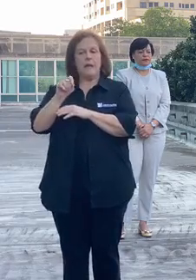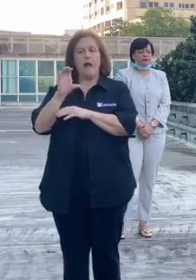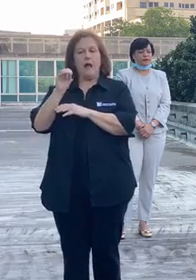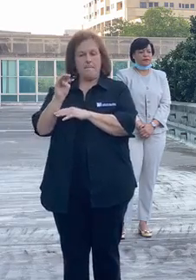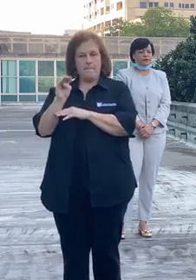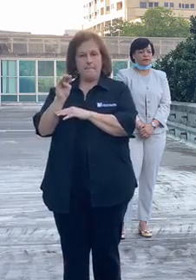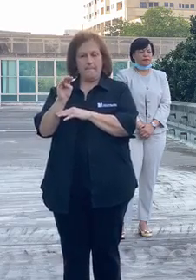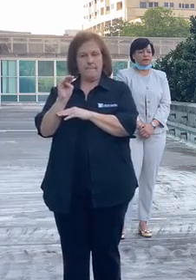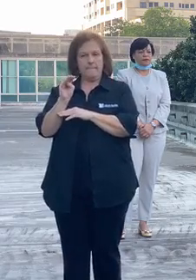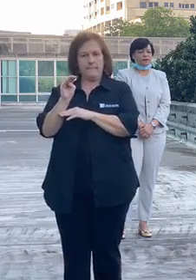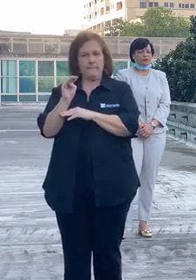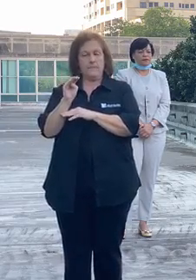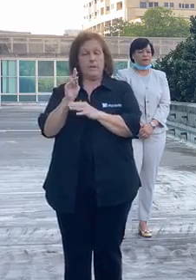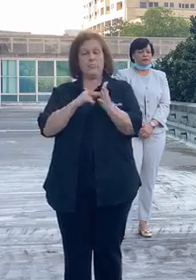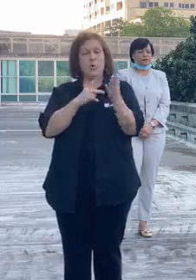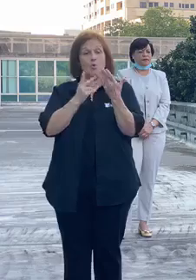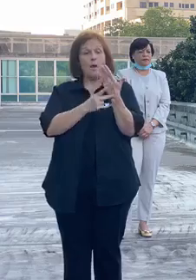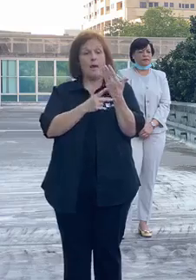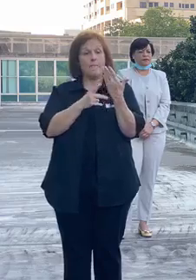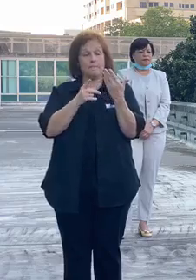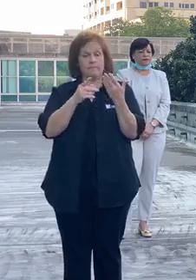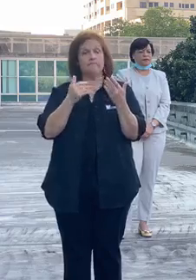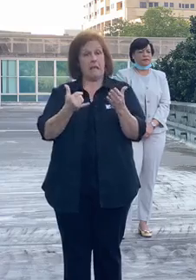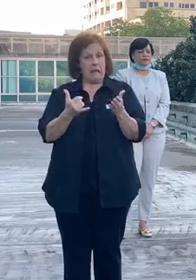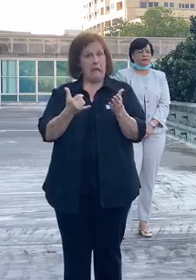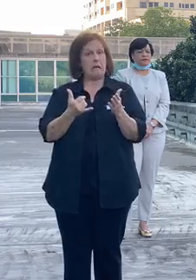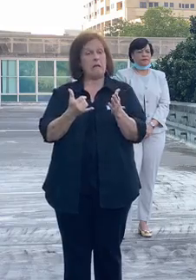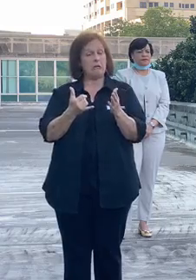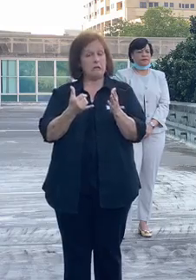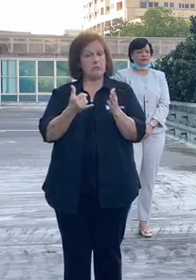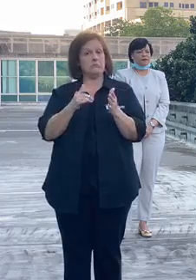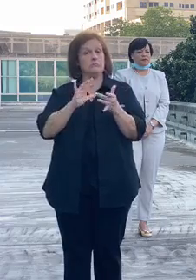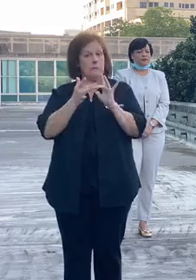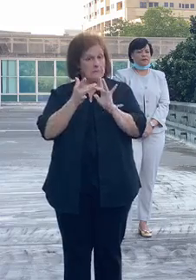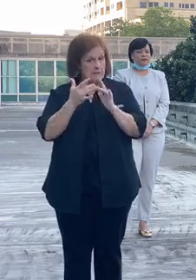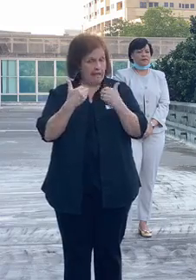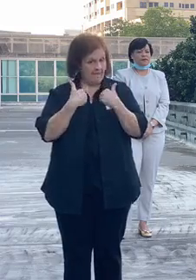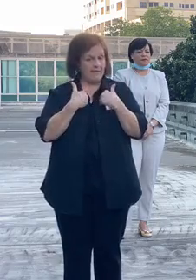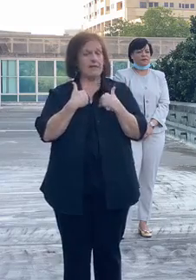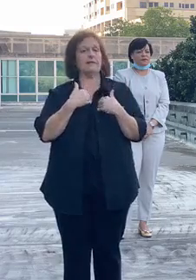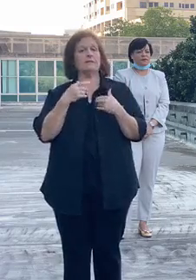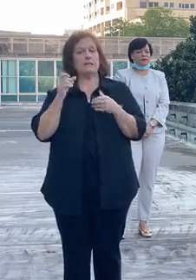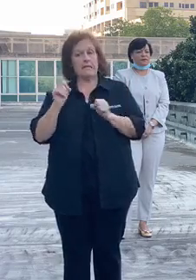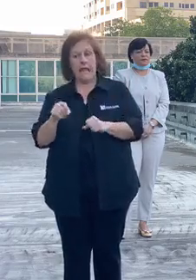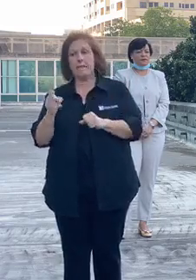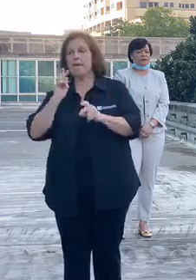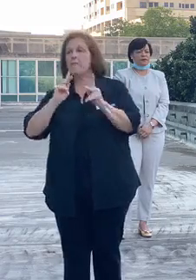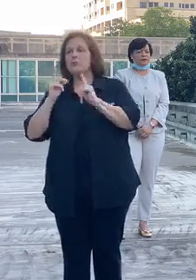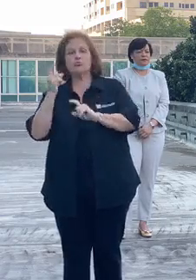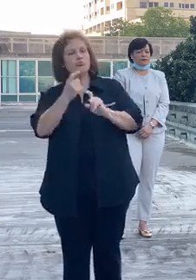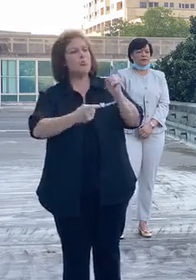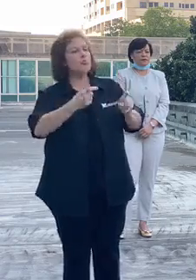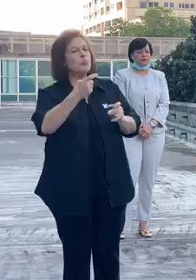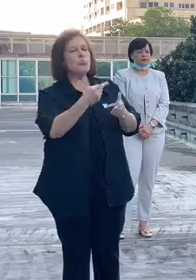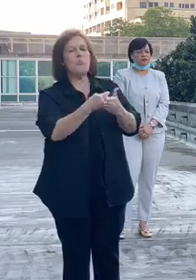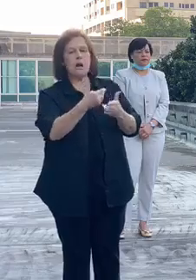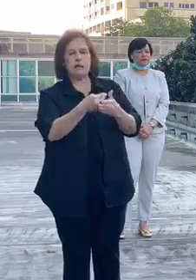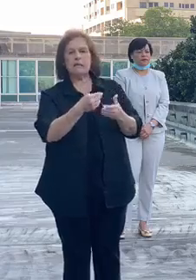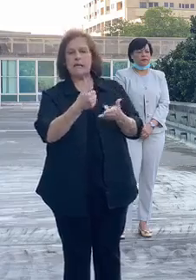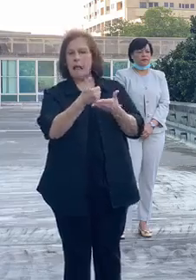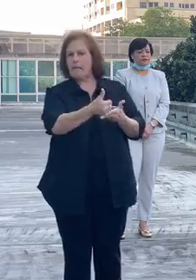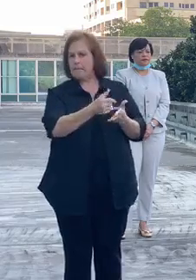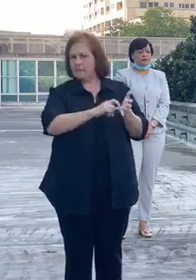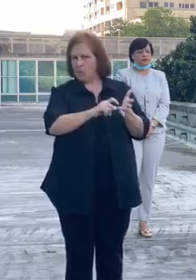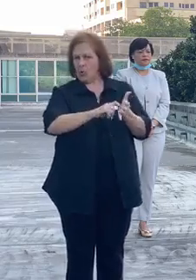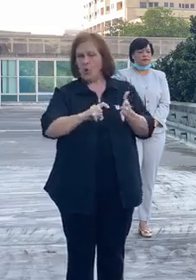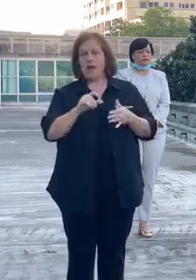SEWDAT.com. The website's up and running. The program should be ready to take donations and connect with workers early next week. If